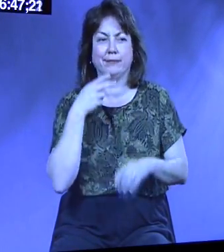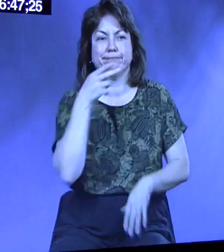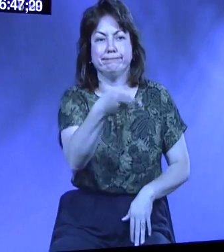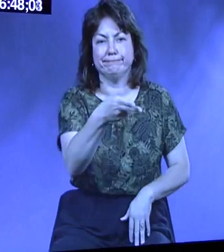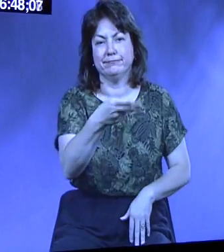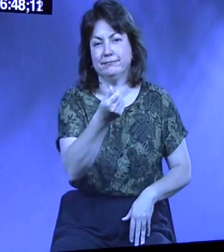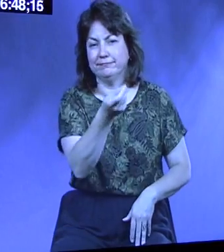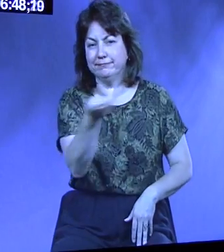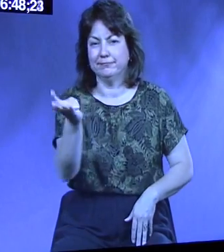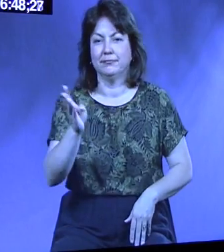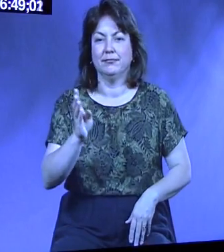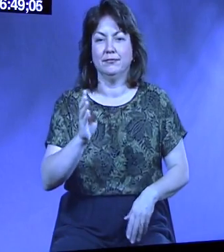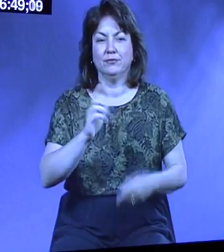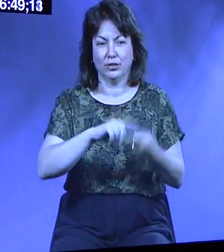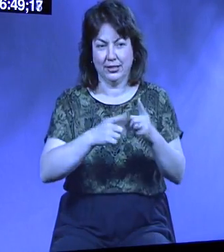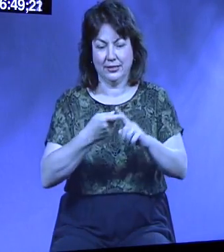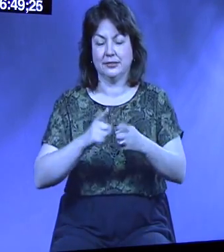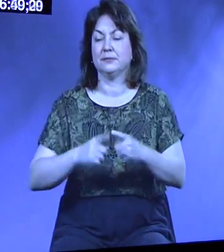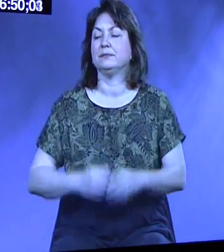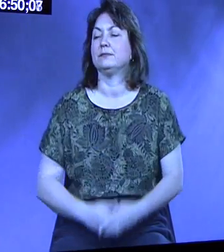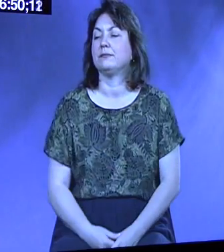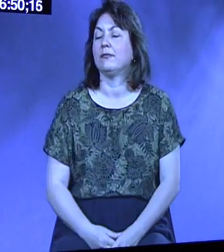with a bunch of friends, and